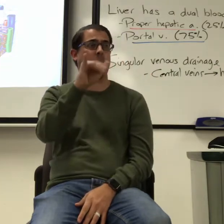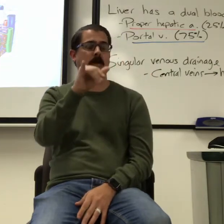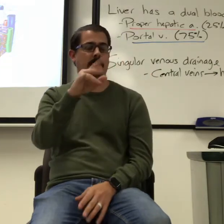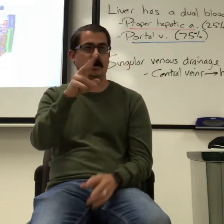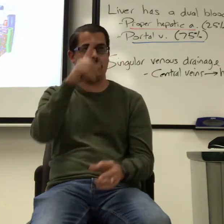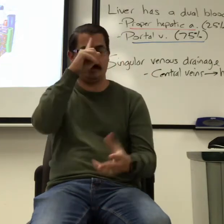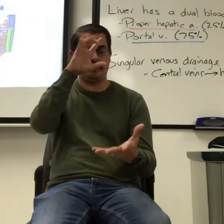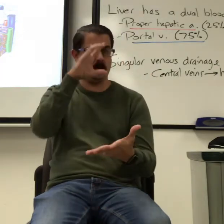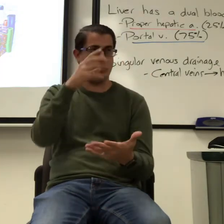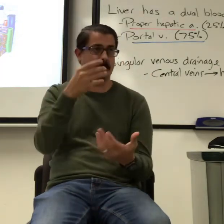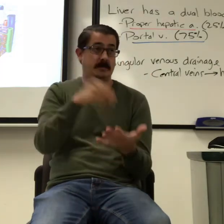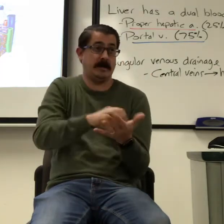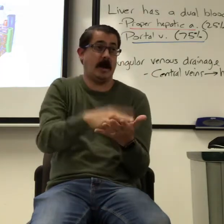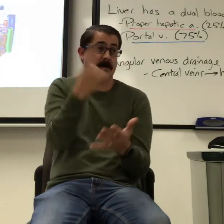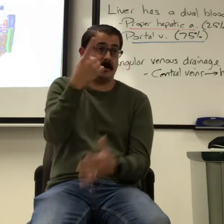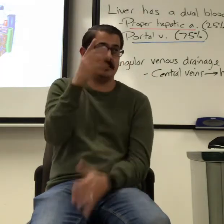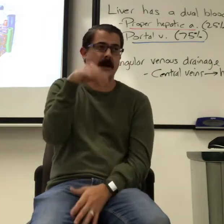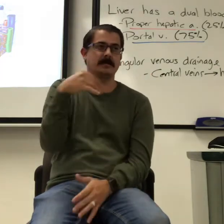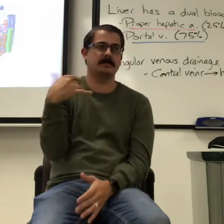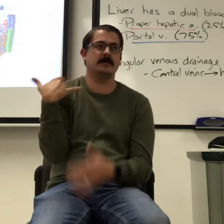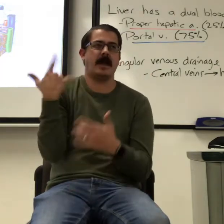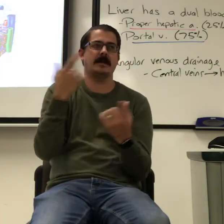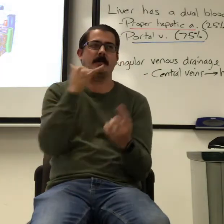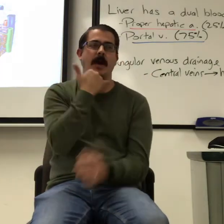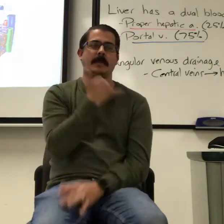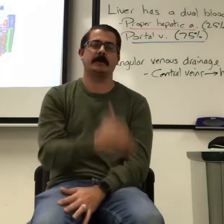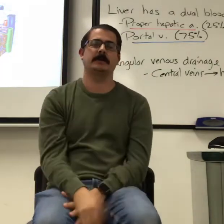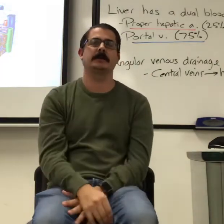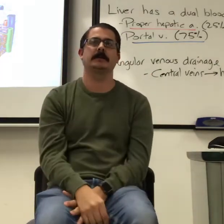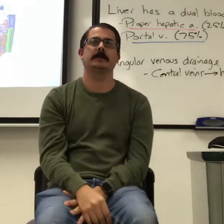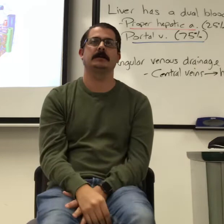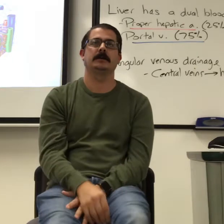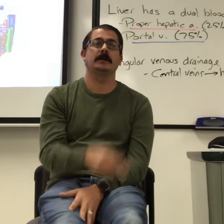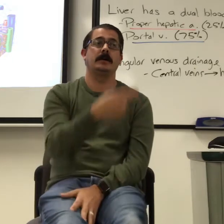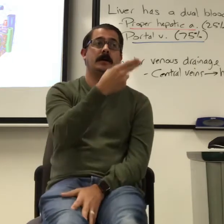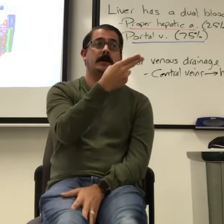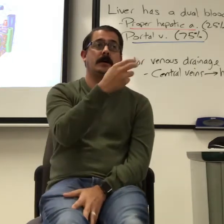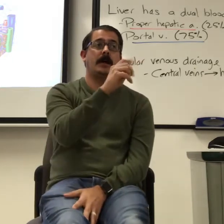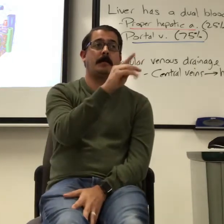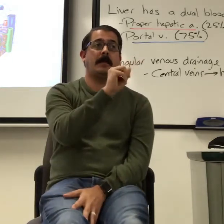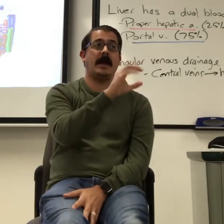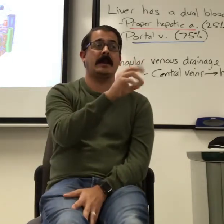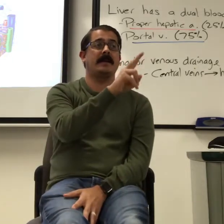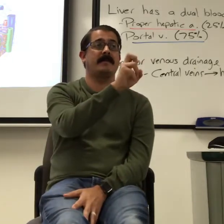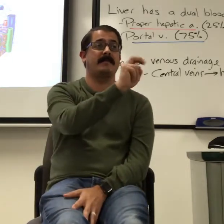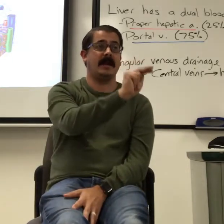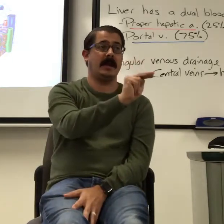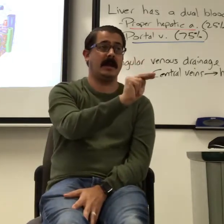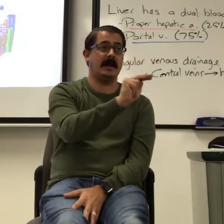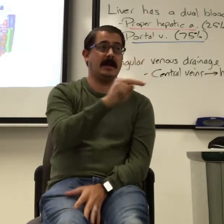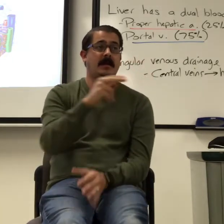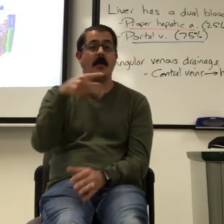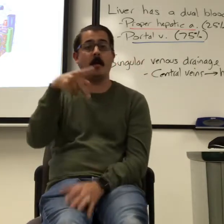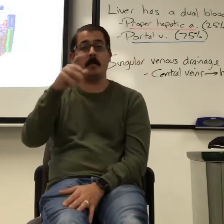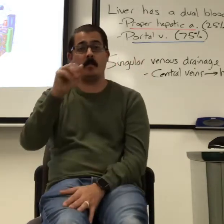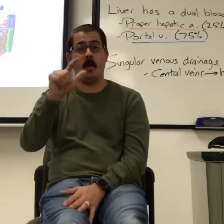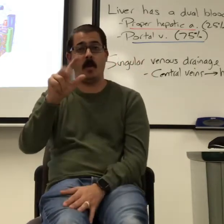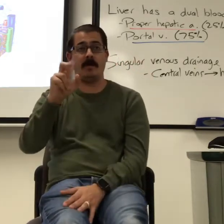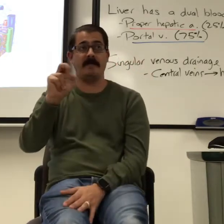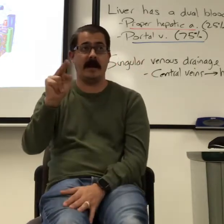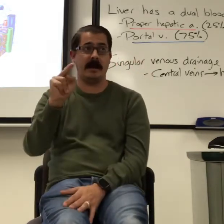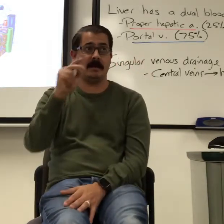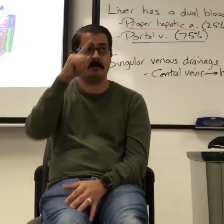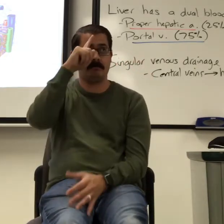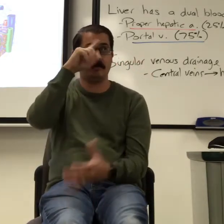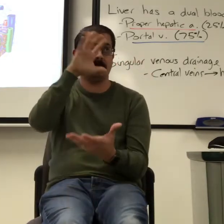know the material. That's the most common confusion. Hepatic vein versus portal